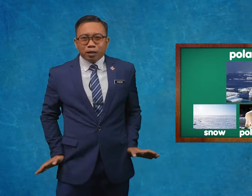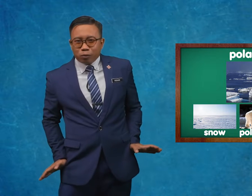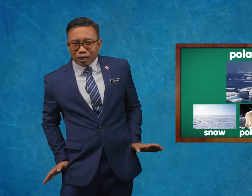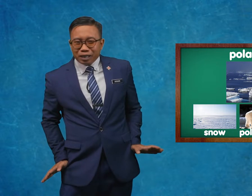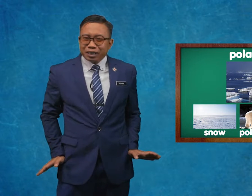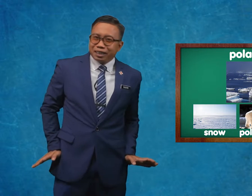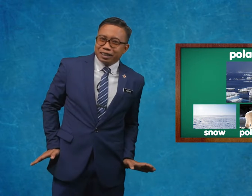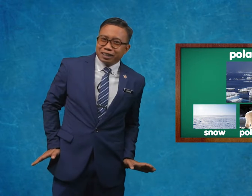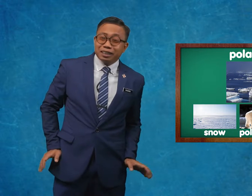penguin.